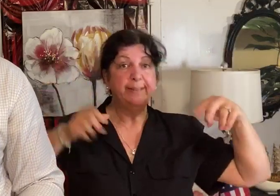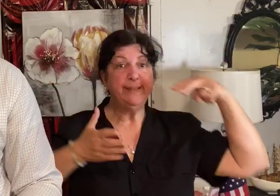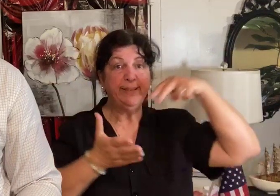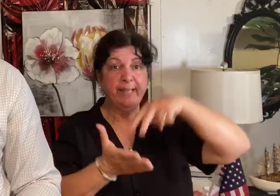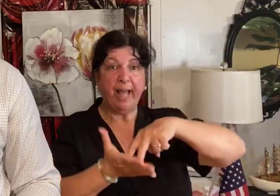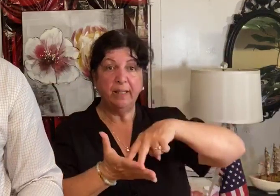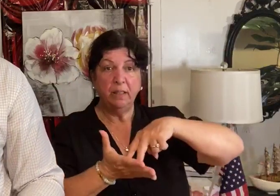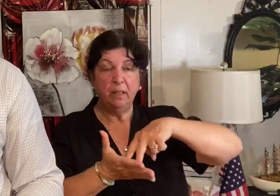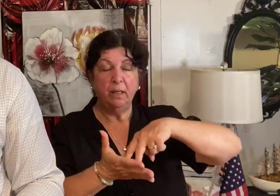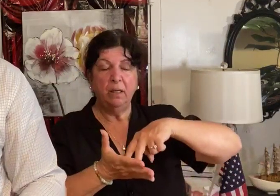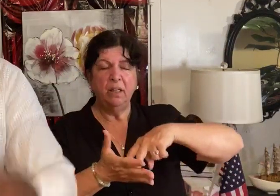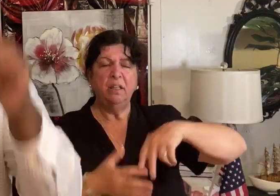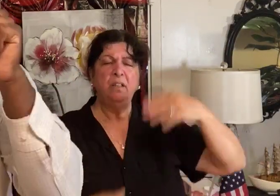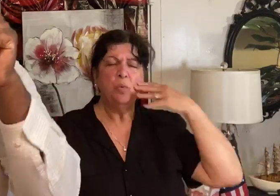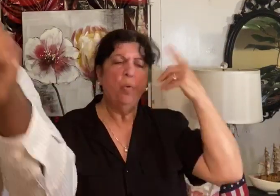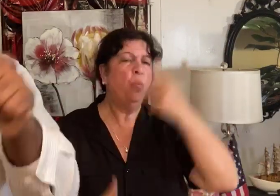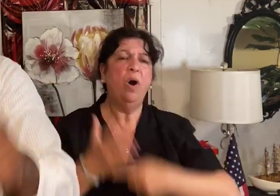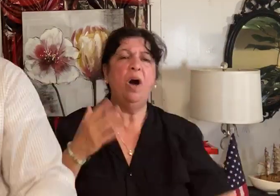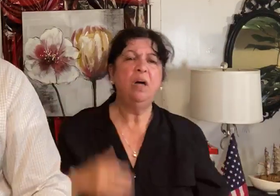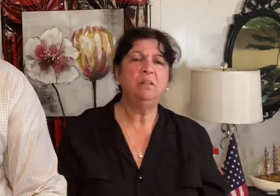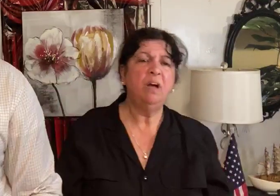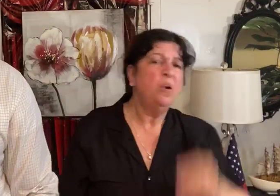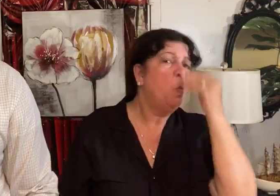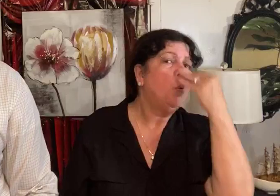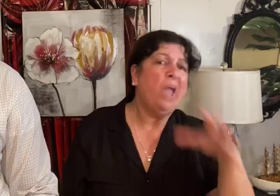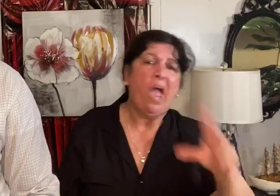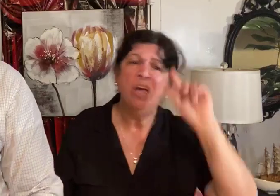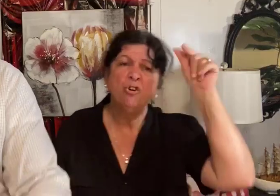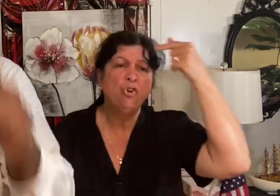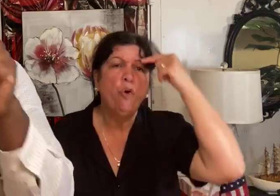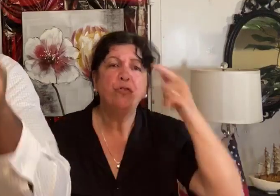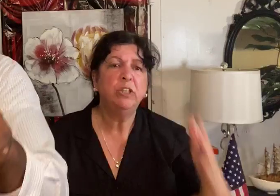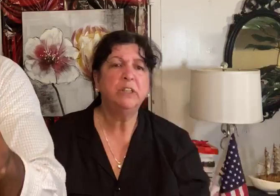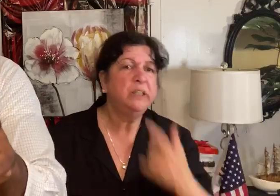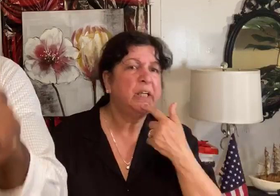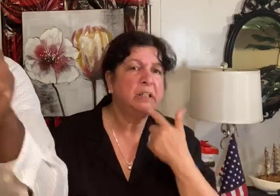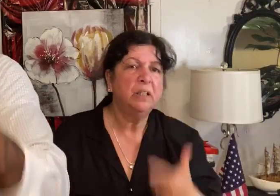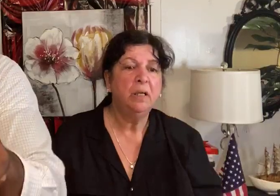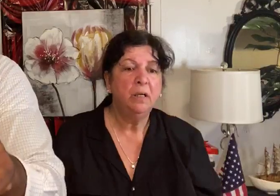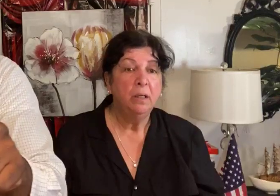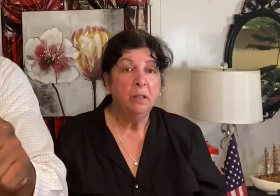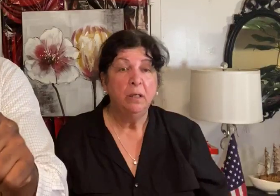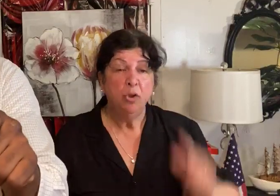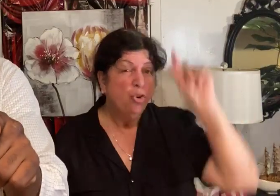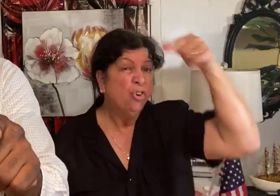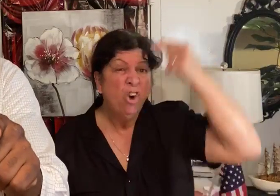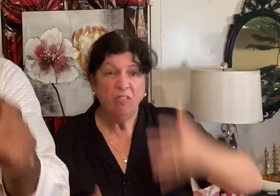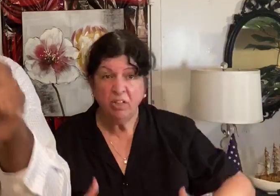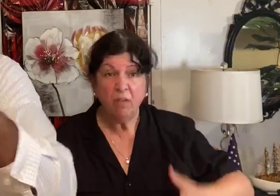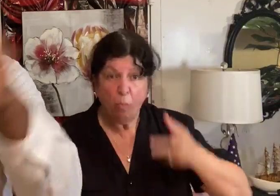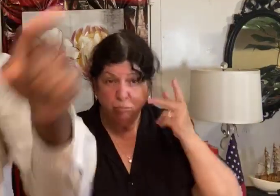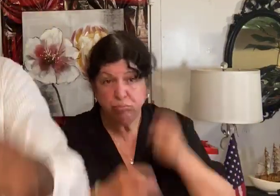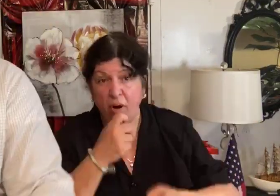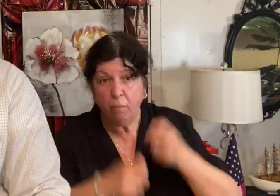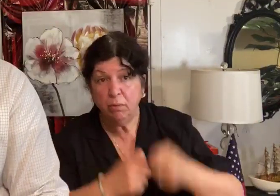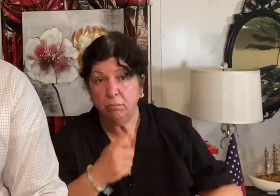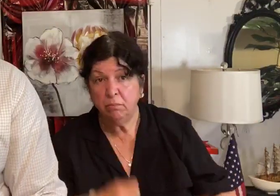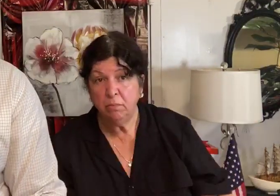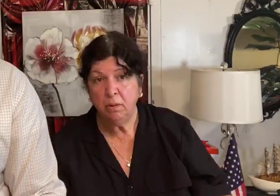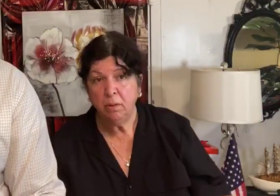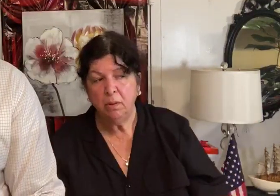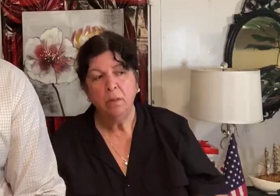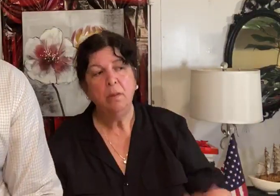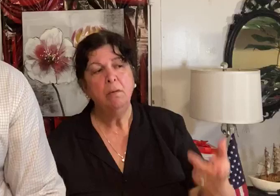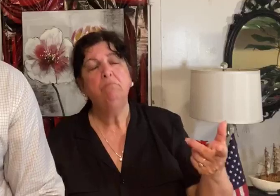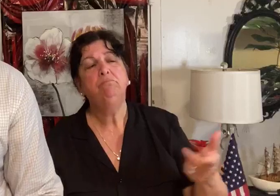there and says, you know what? I don't care what your governor says. If your governor gives you a problem, you send